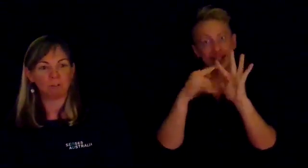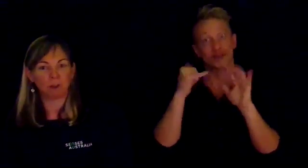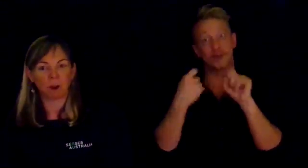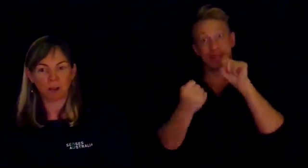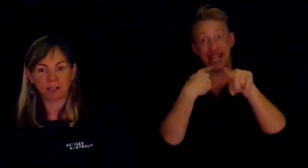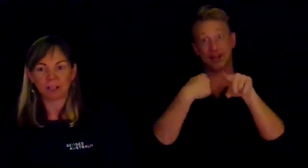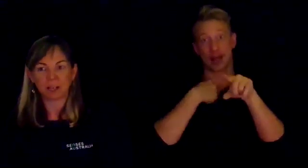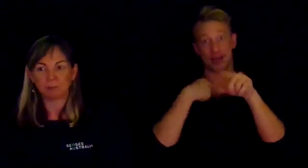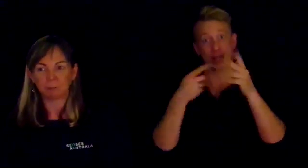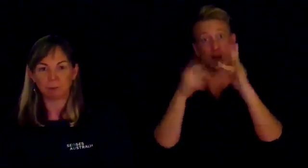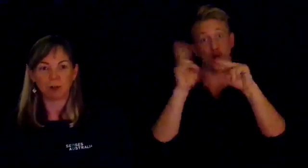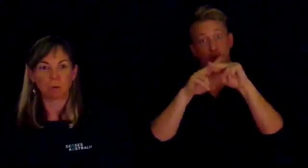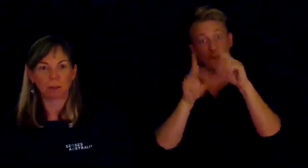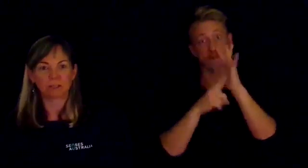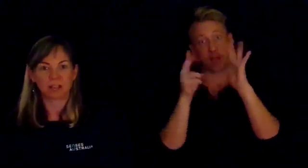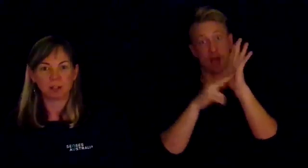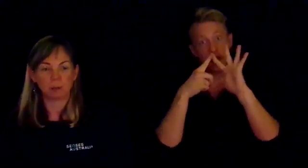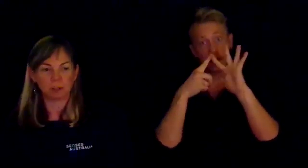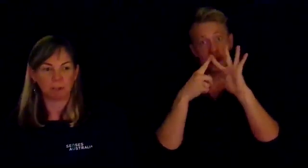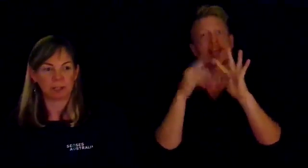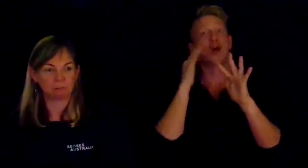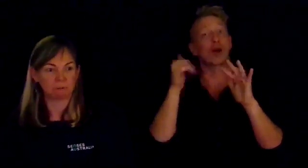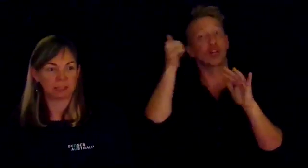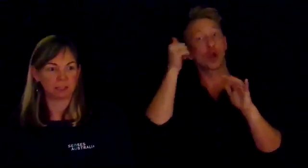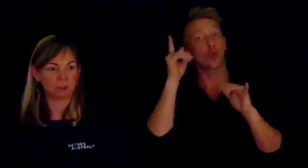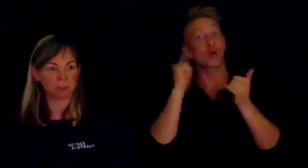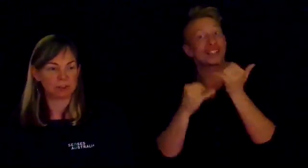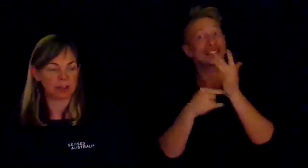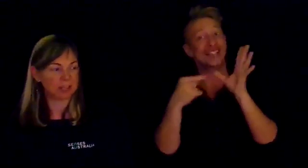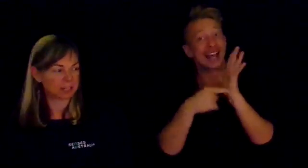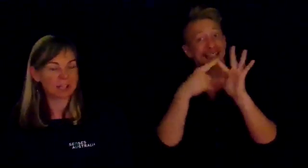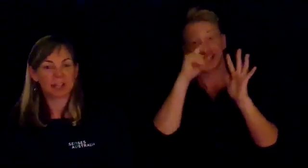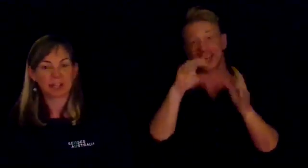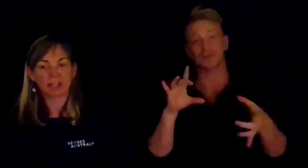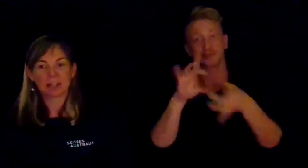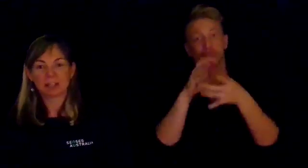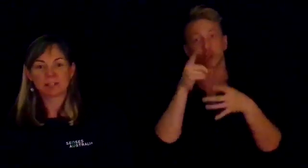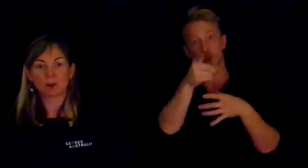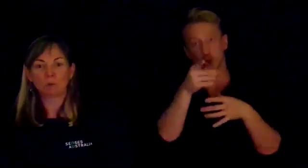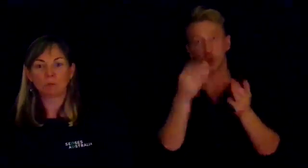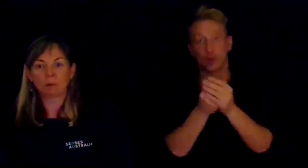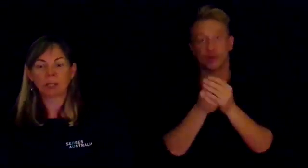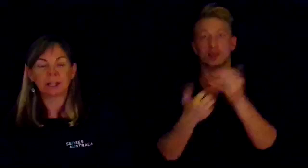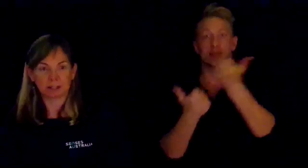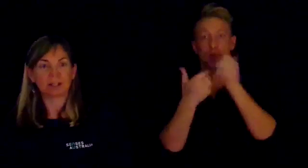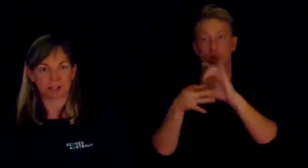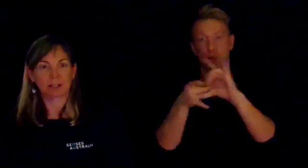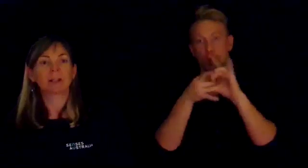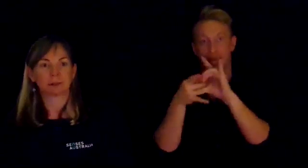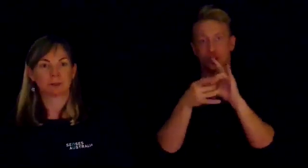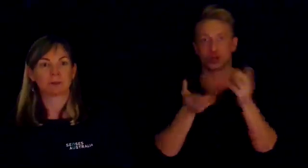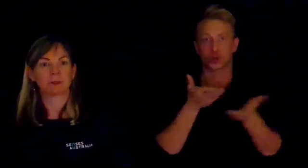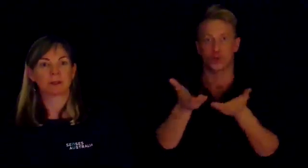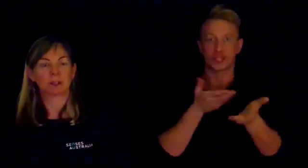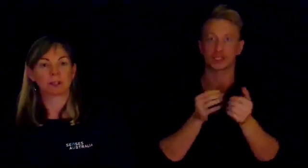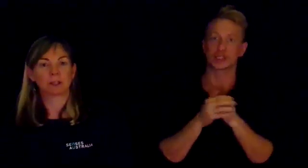me offline, and when we know what state you're in, we can link you with that. So we'll... Marie.